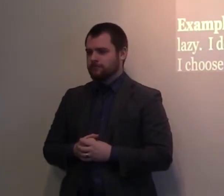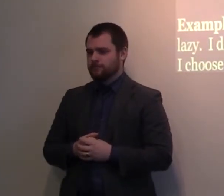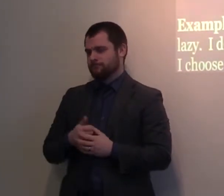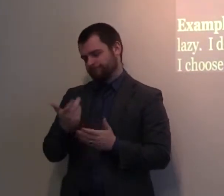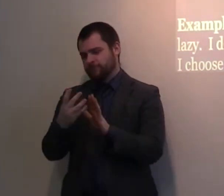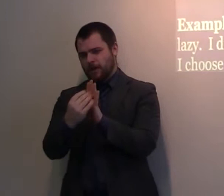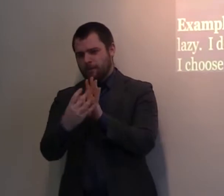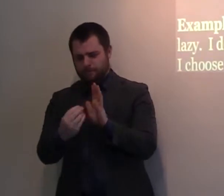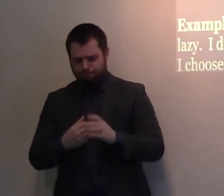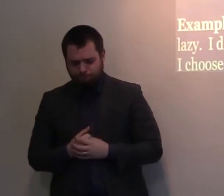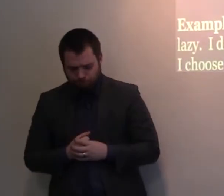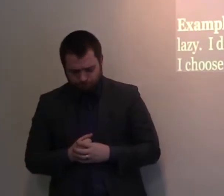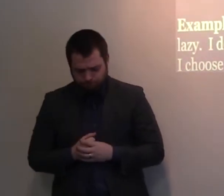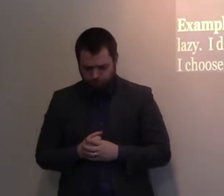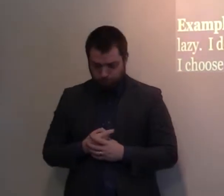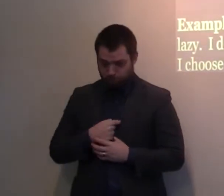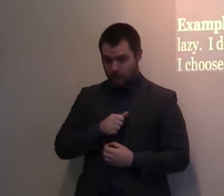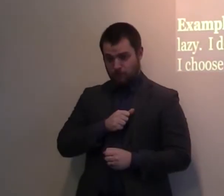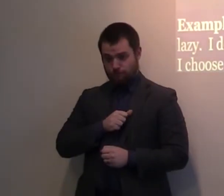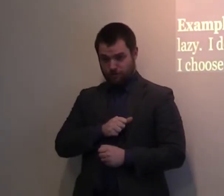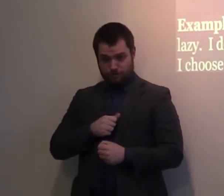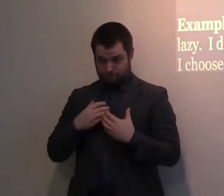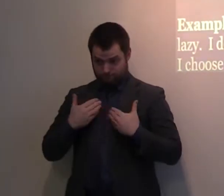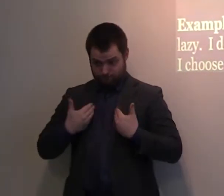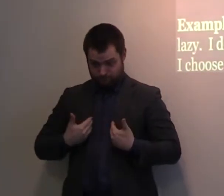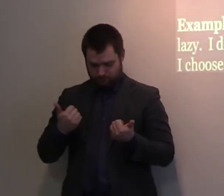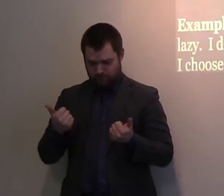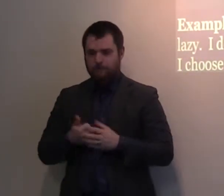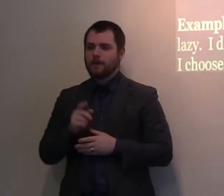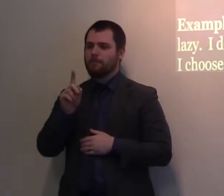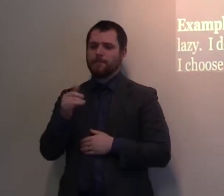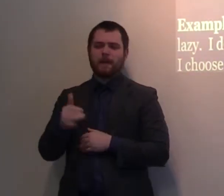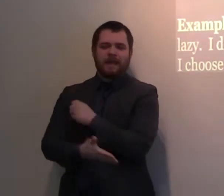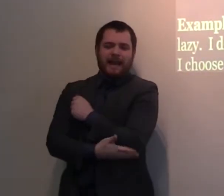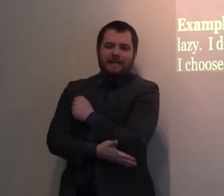Example, I am a Christian, but I am lazy.